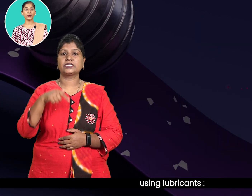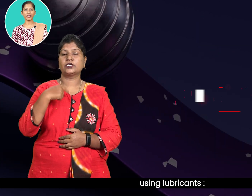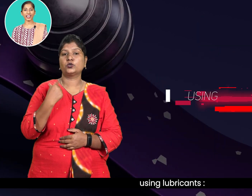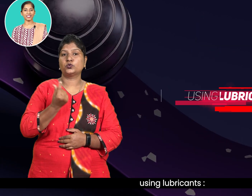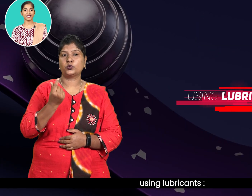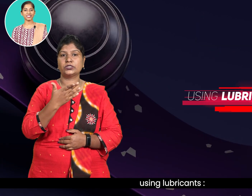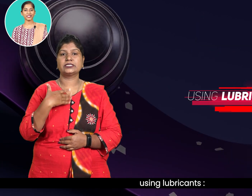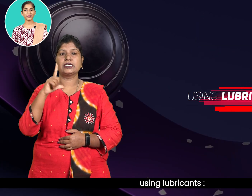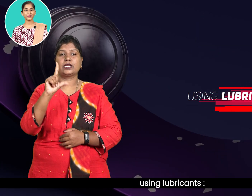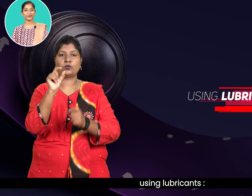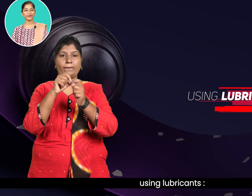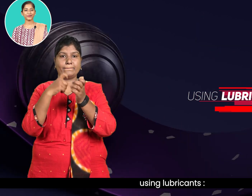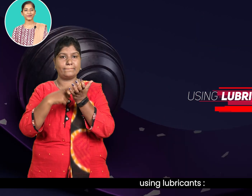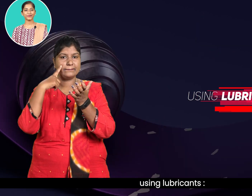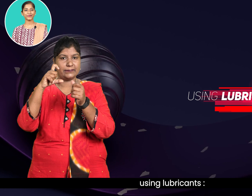using lubricants.